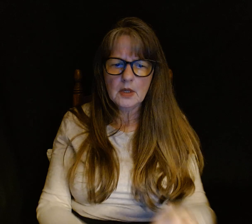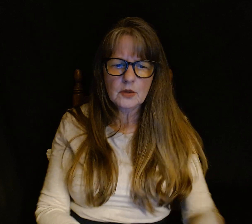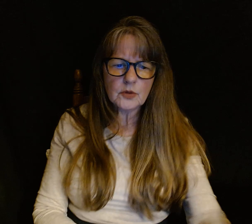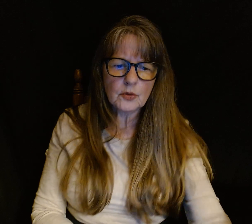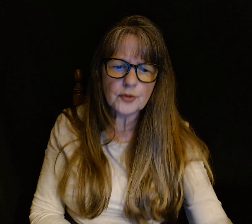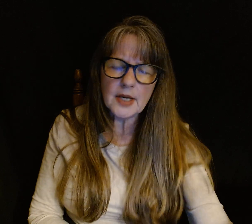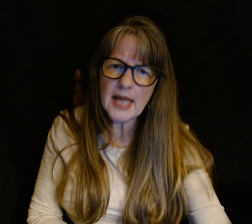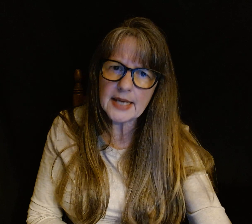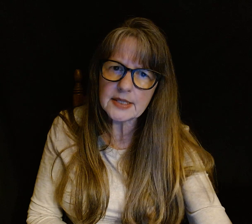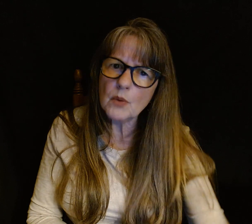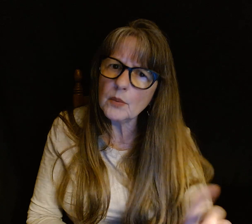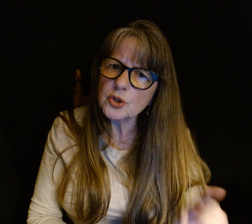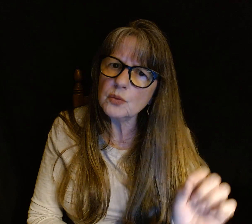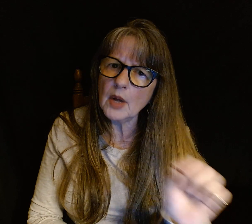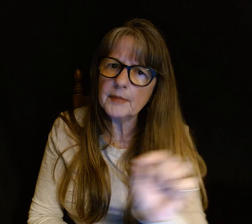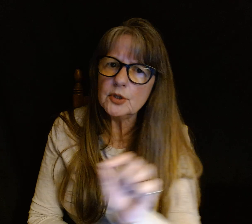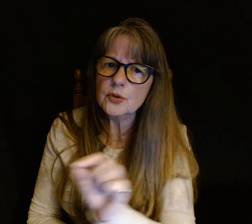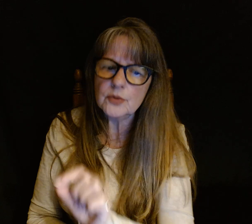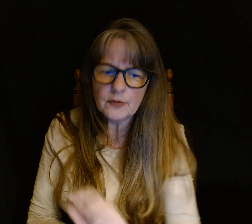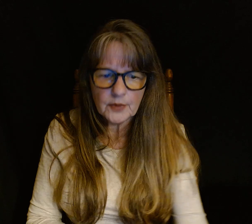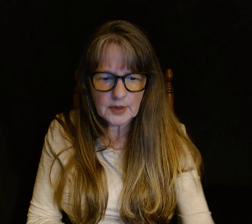So you're trying to ask him, what would you like me to do differently?